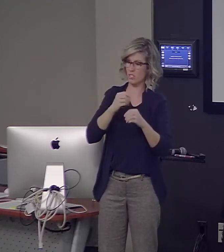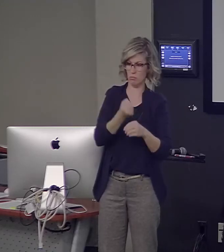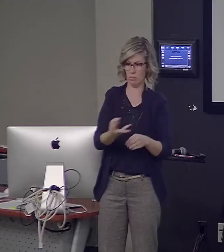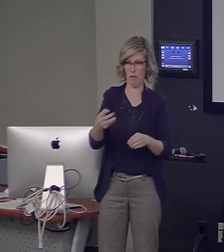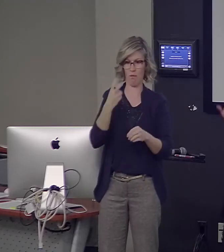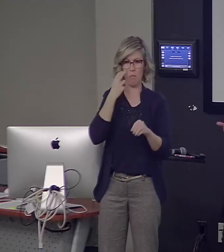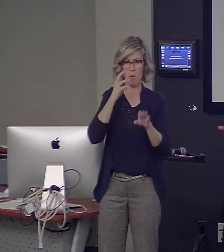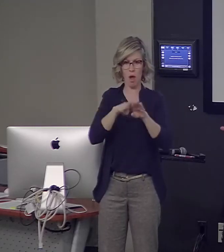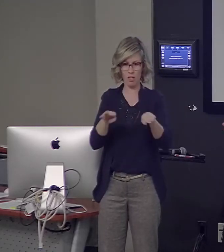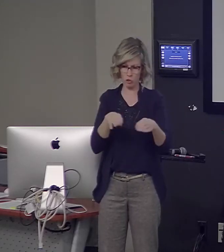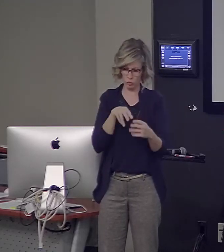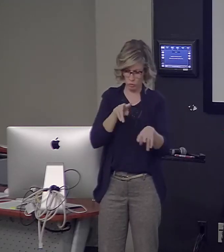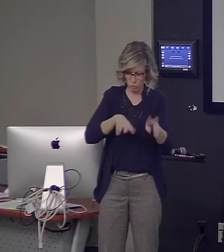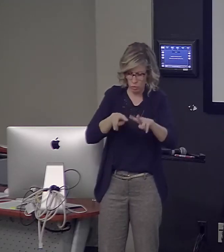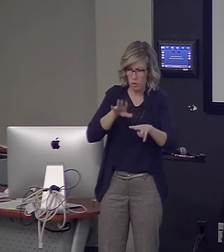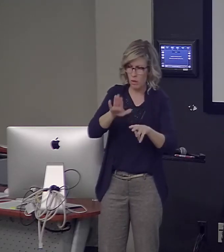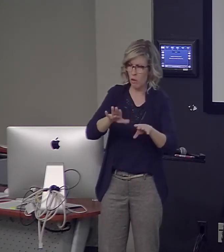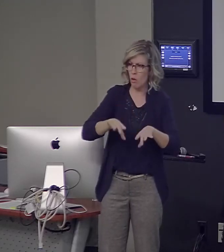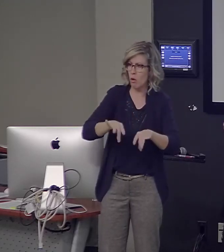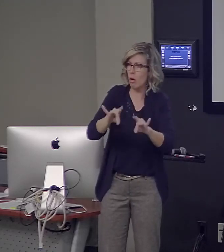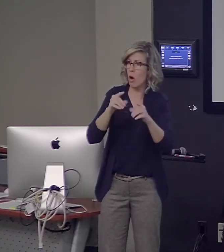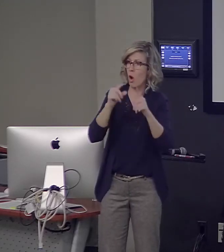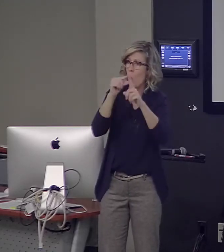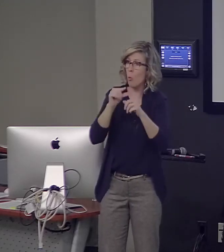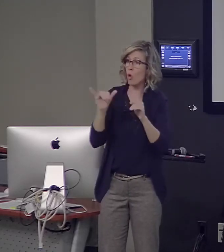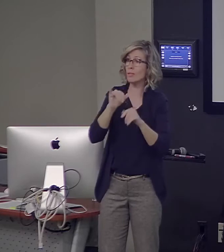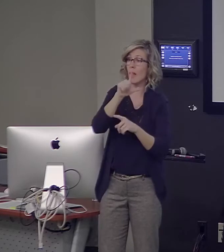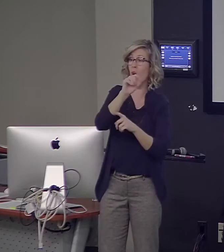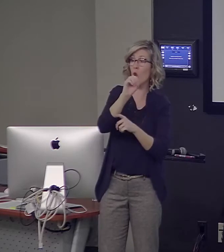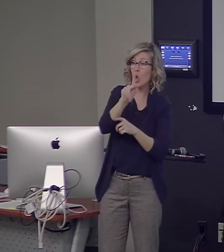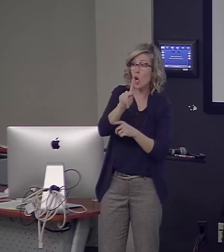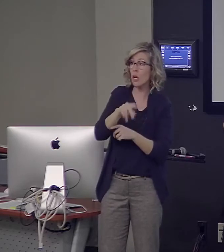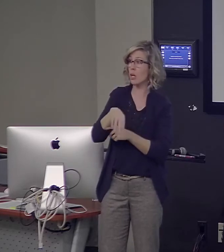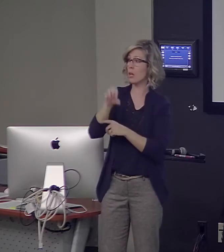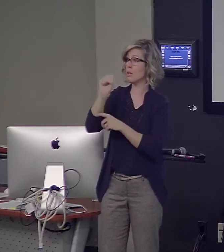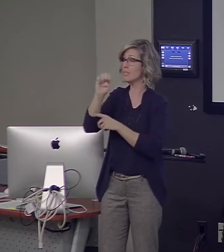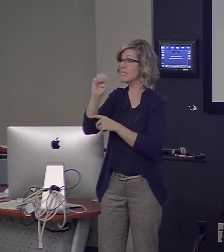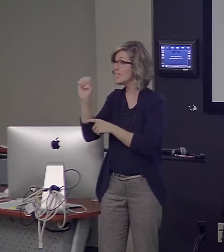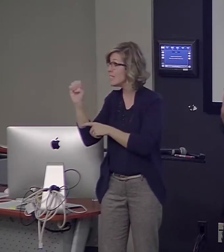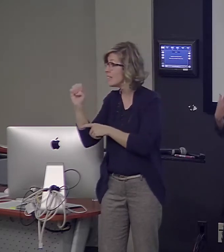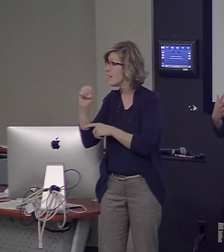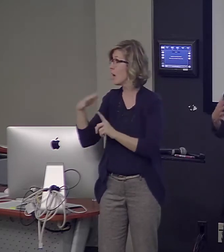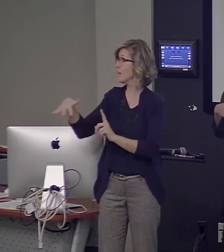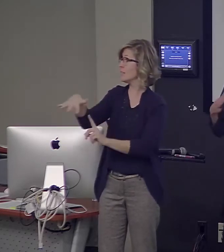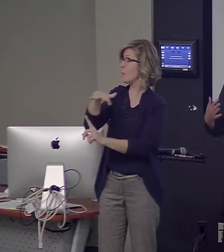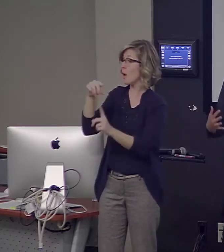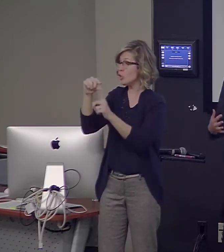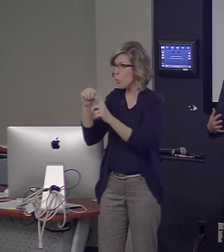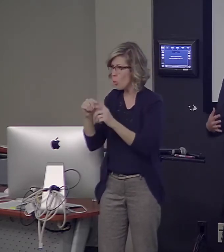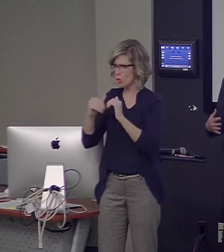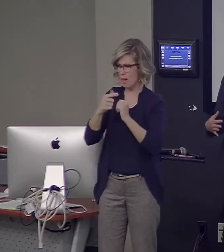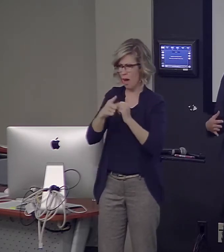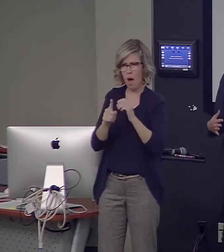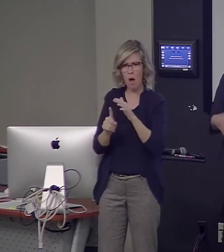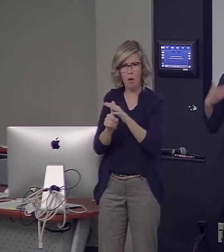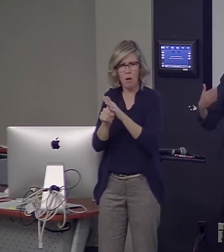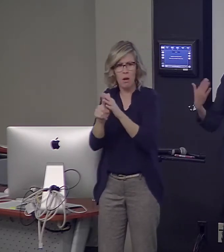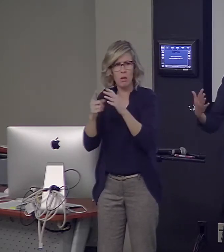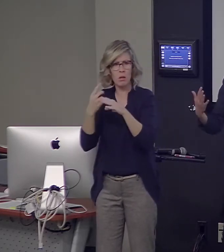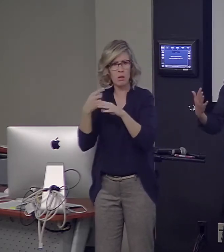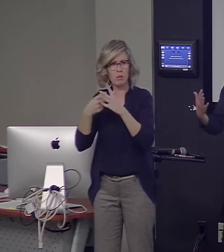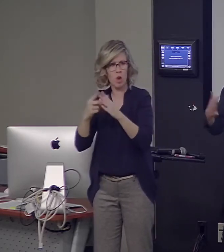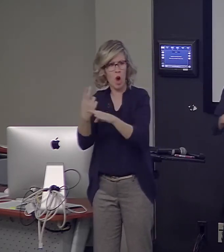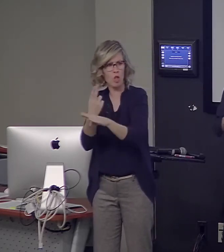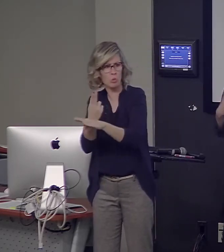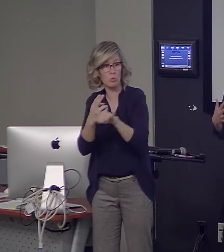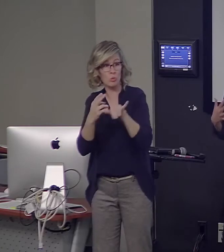documenting their acquisition of words like look and see, and also of spatial terms. And so we wanted to take this question a step